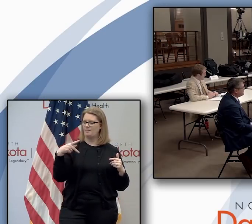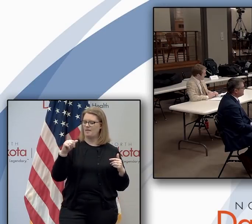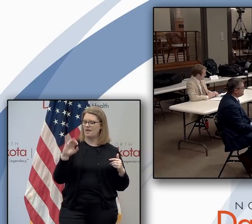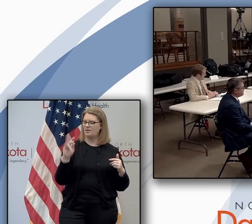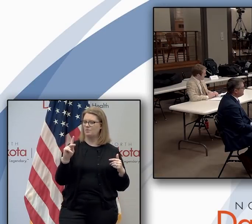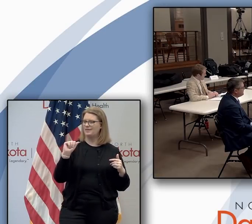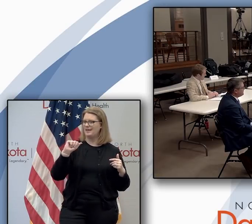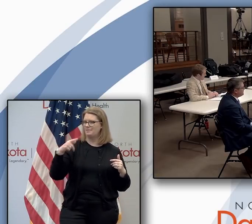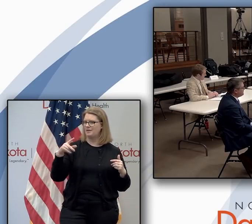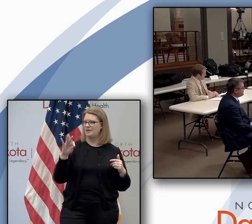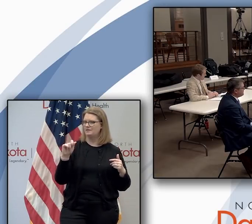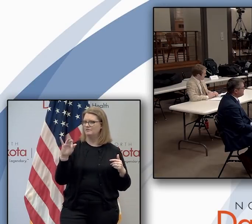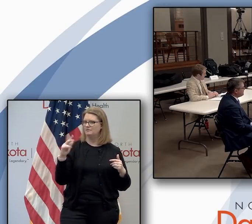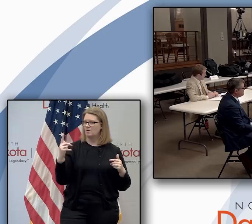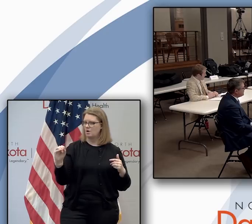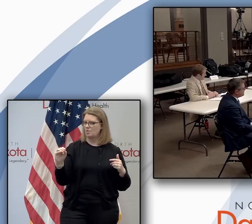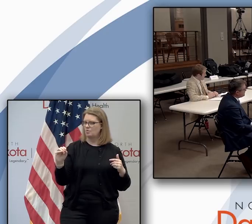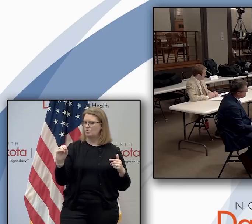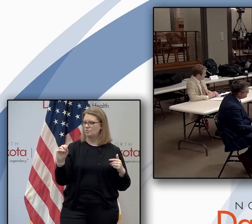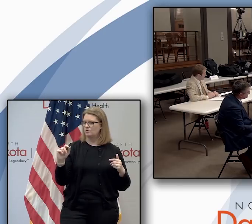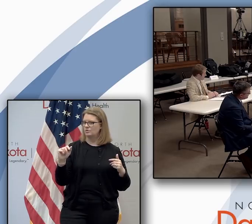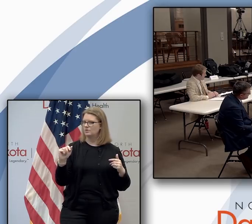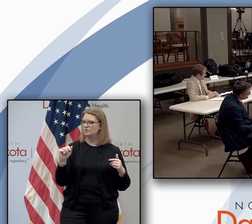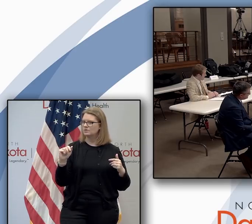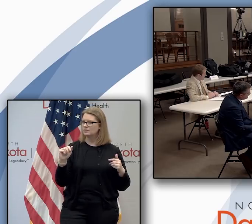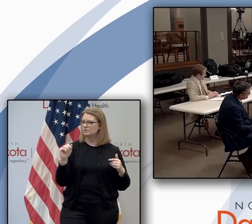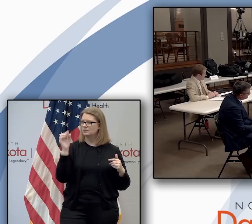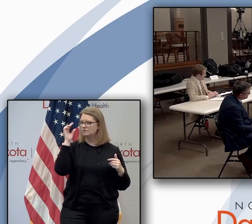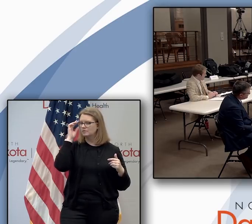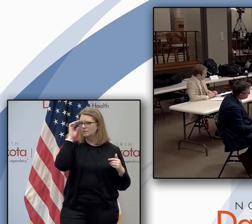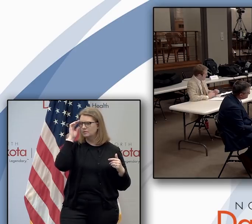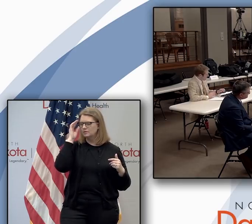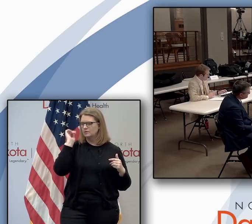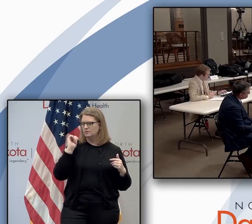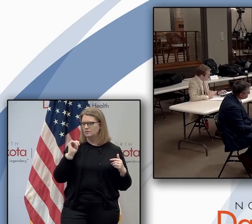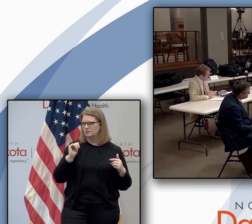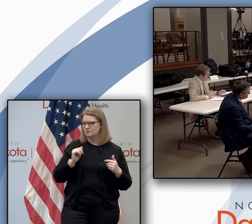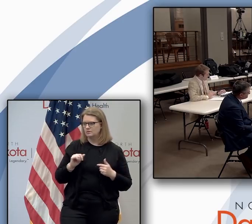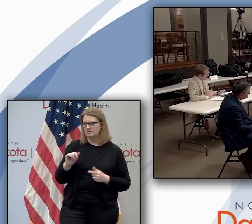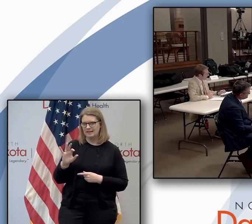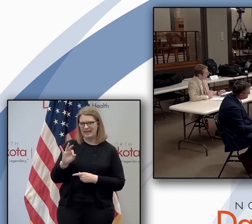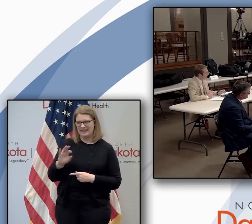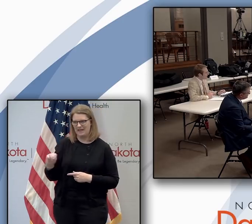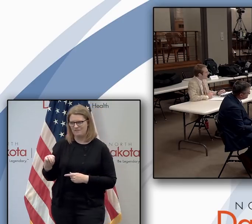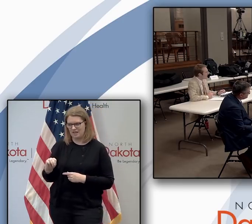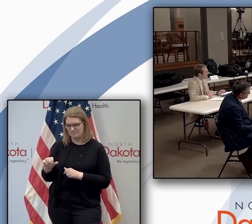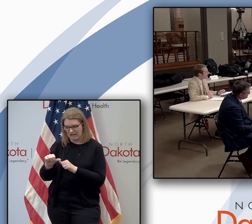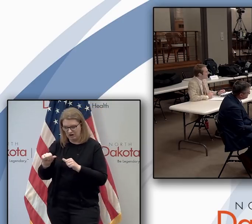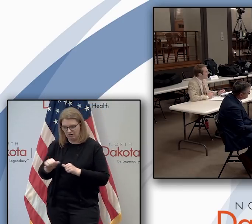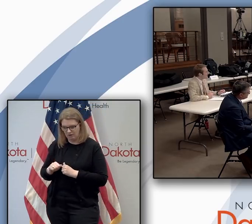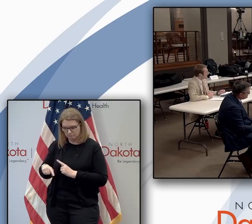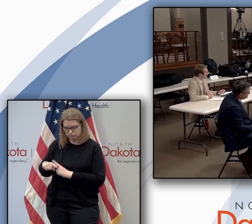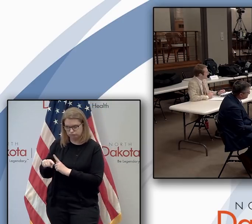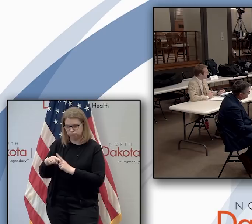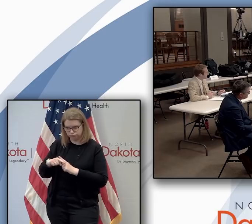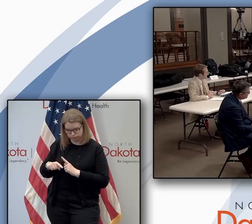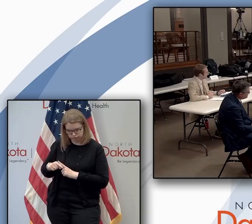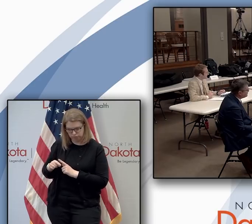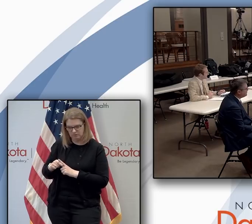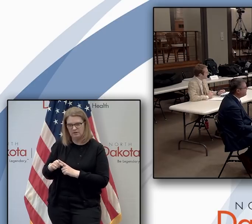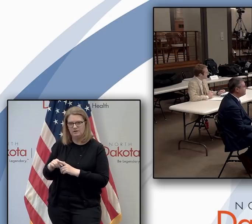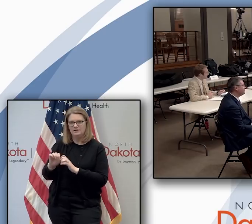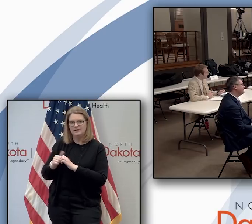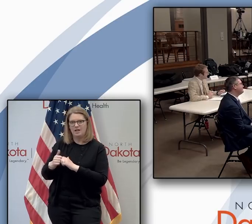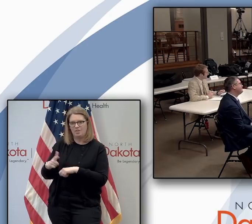long do you think it will take to put out the bit of a fire in the Fargo-Moorhead area, and do you plan to visit there anytime